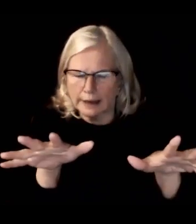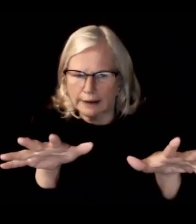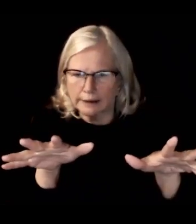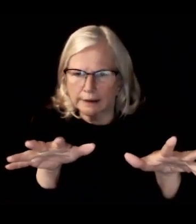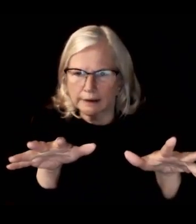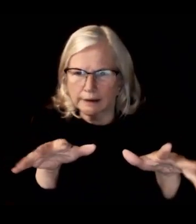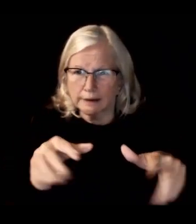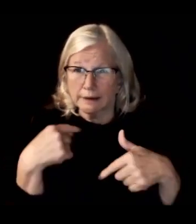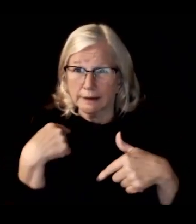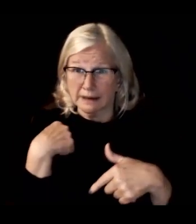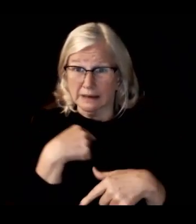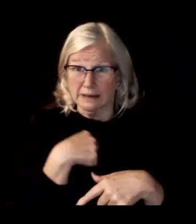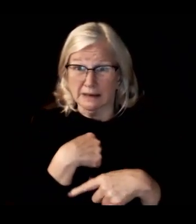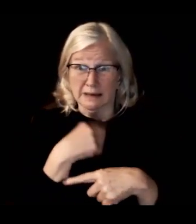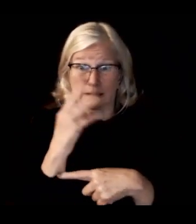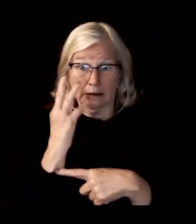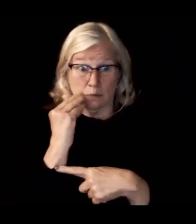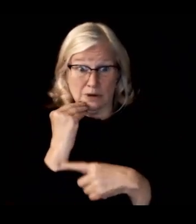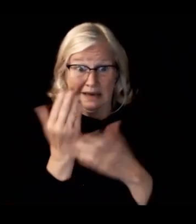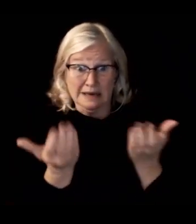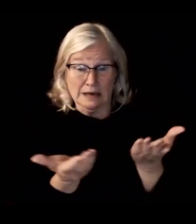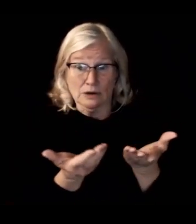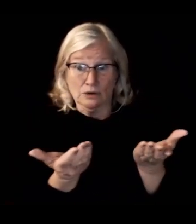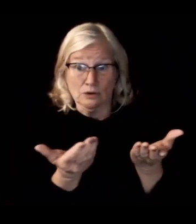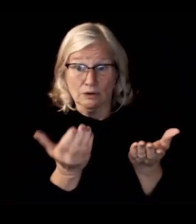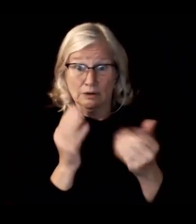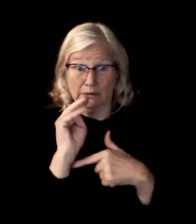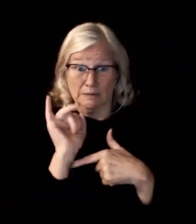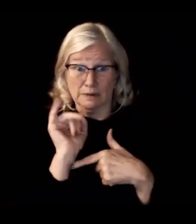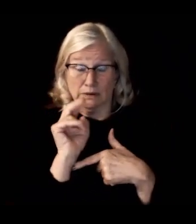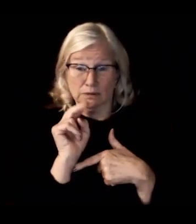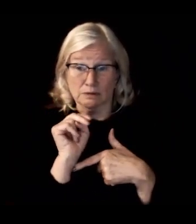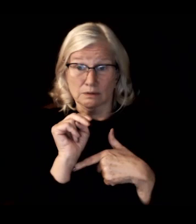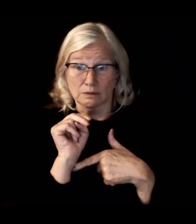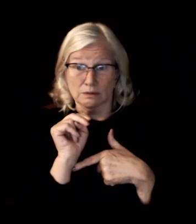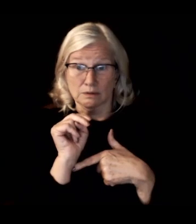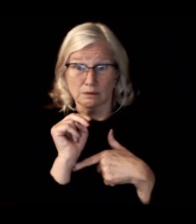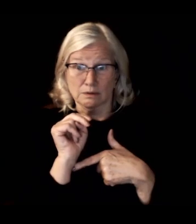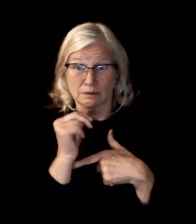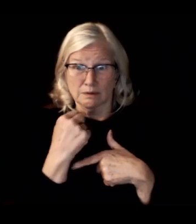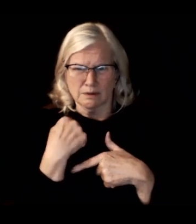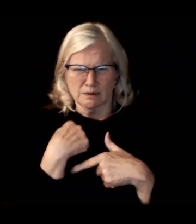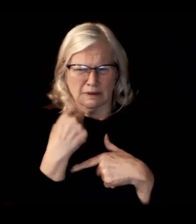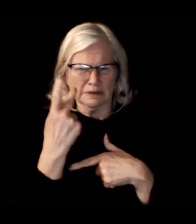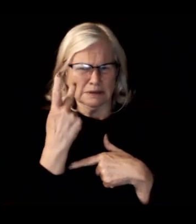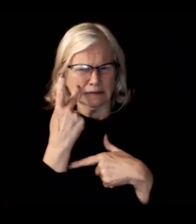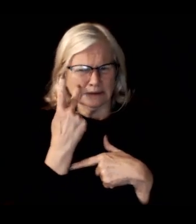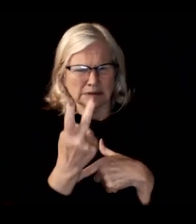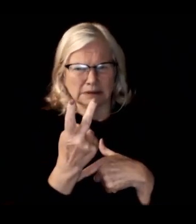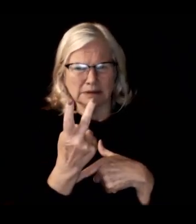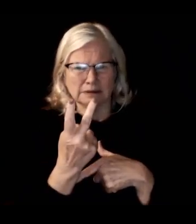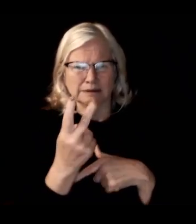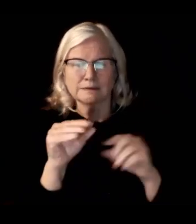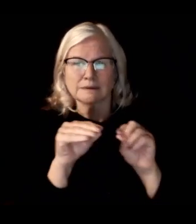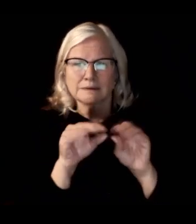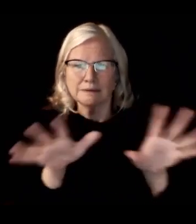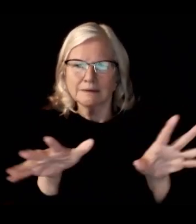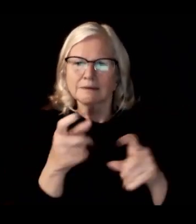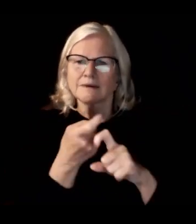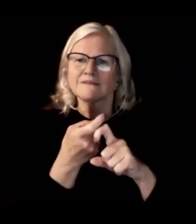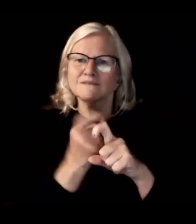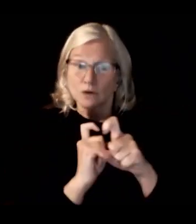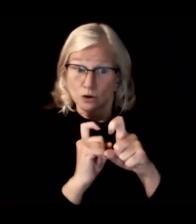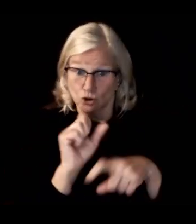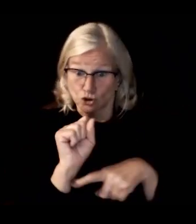been that we have seen the effects of transmission from Sturgis. And, while those are two